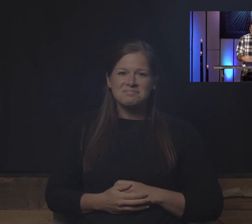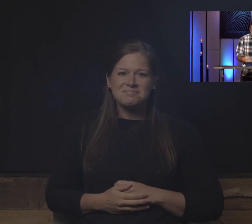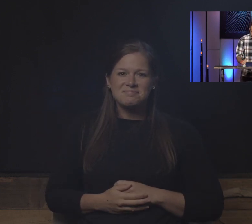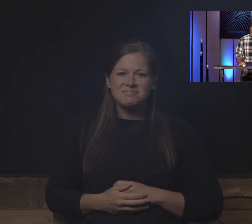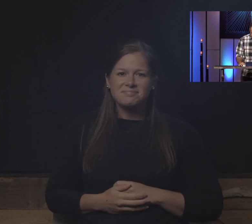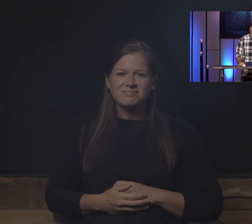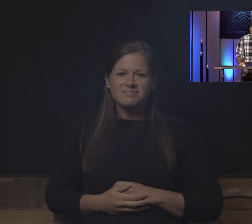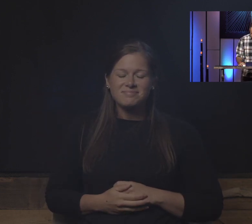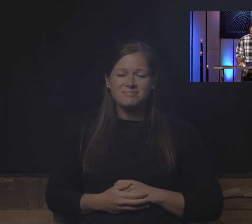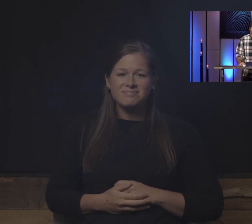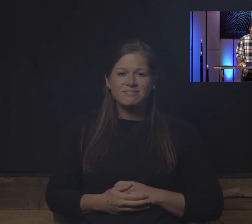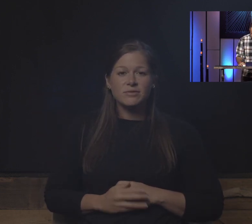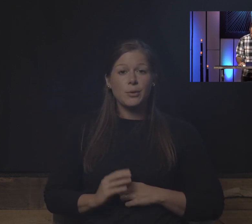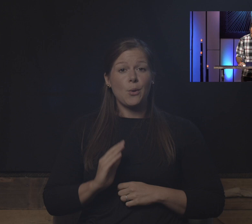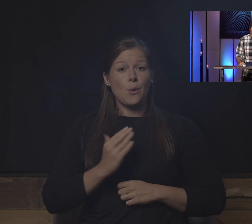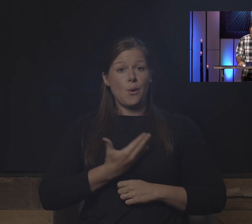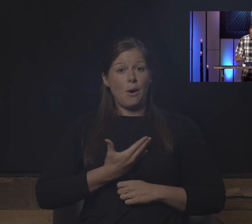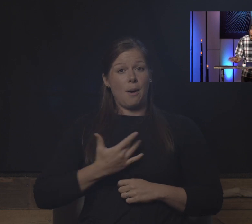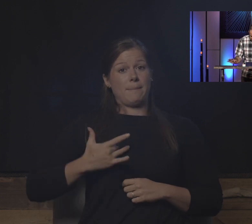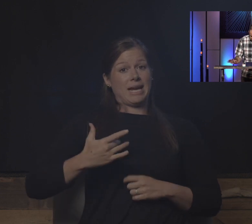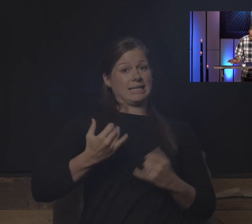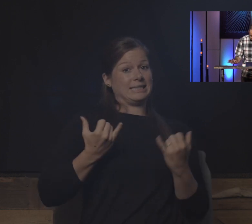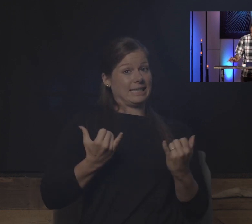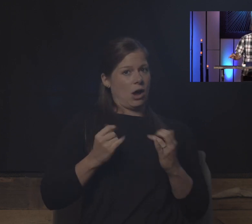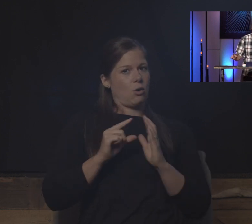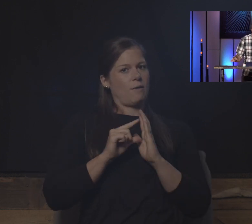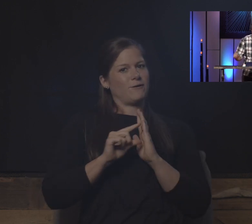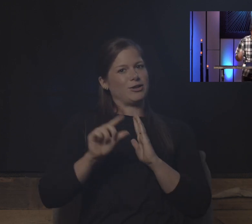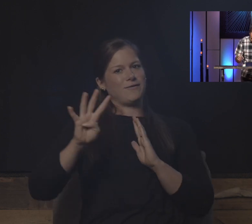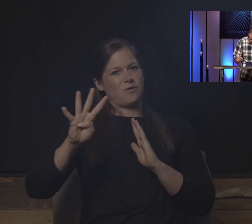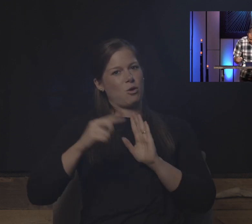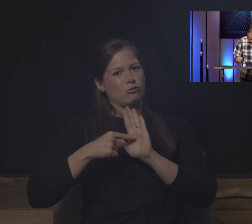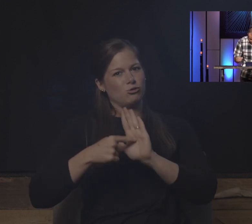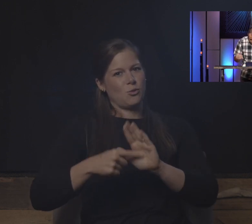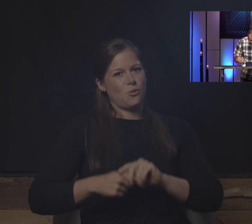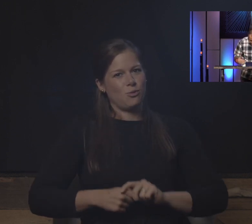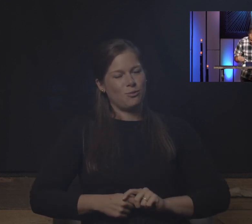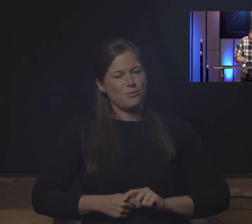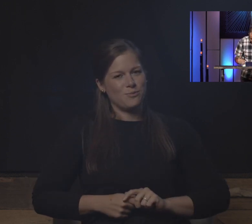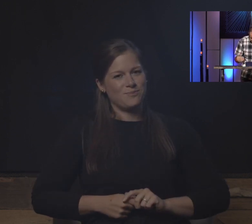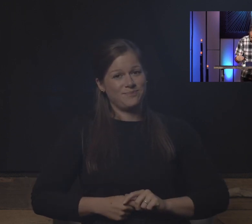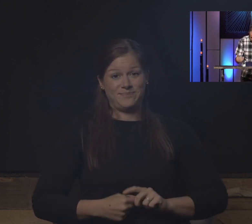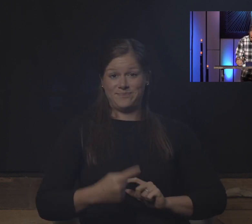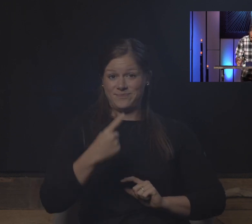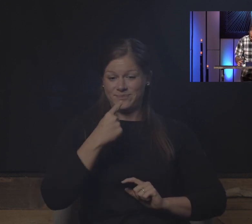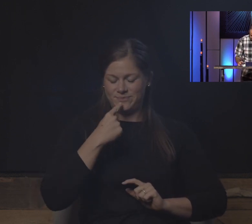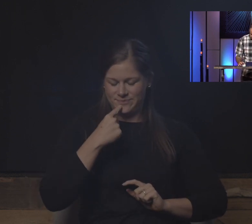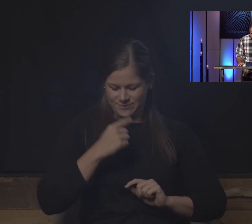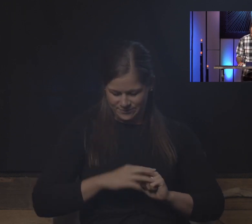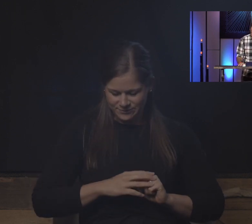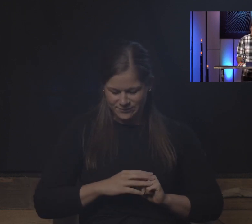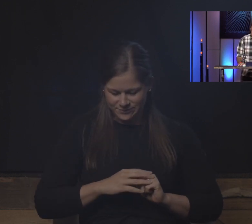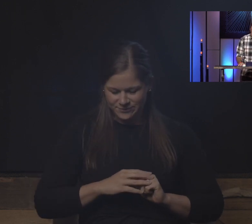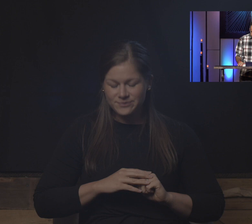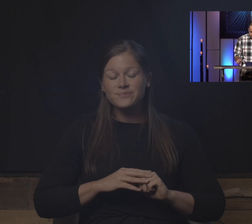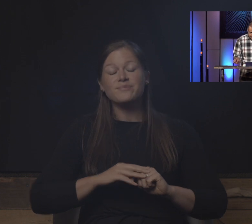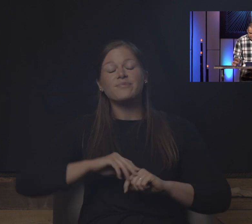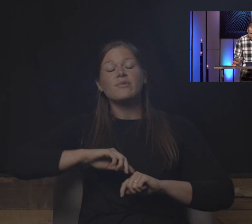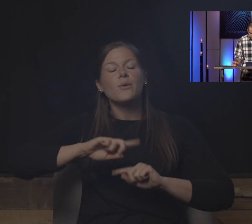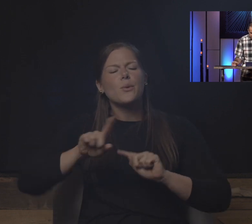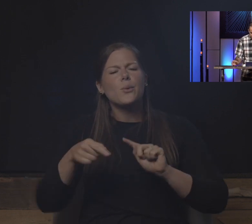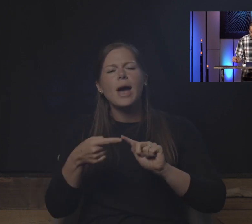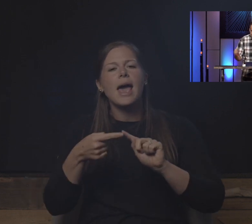is in verse 4. But, this is what we were, but when the goodness and loving kindness of God our